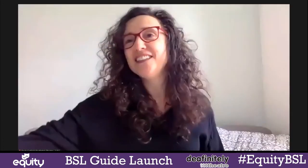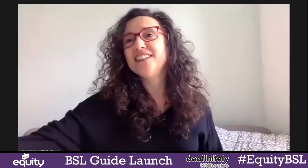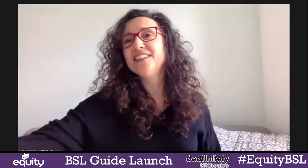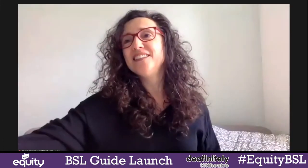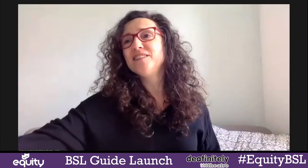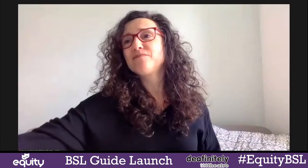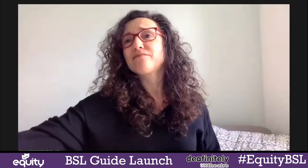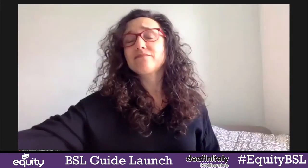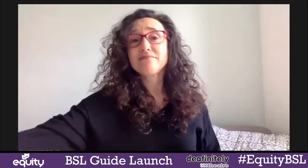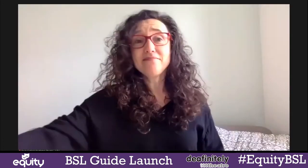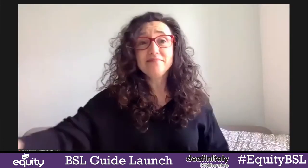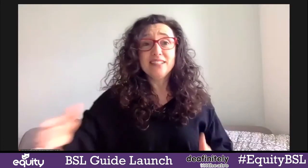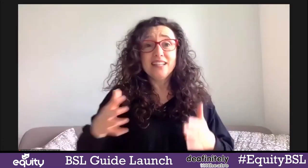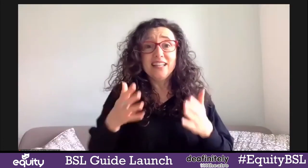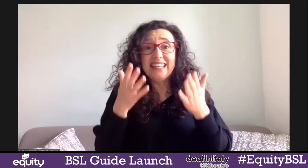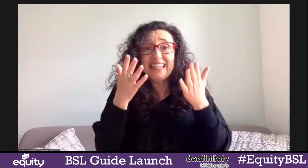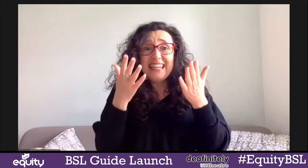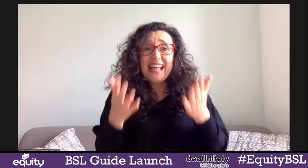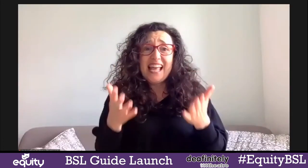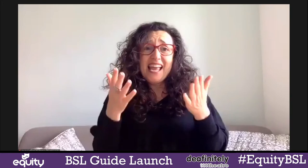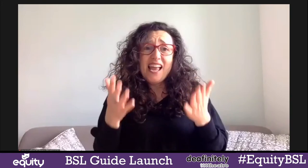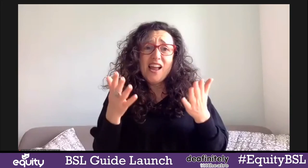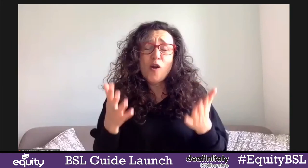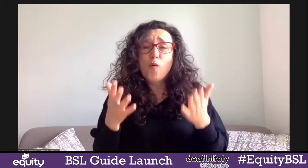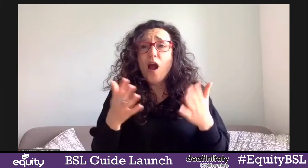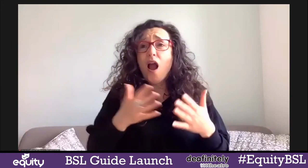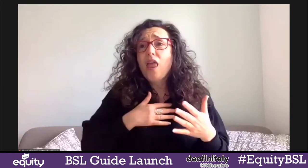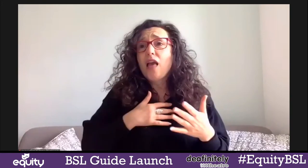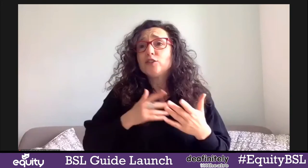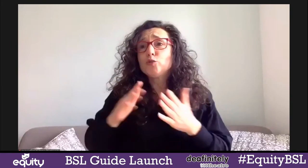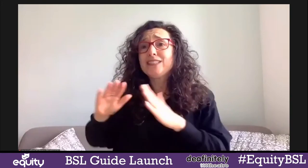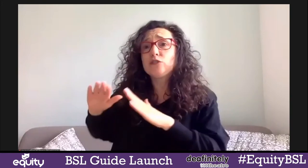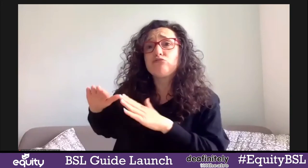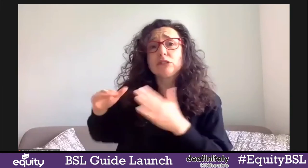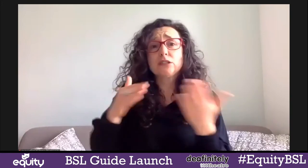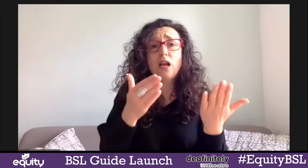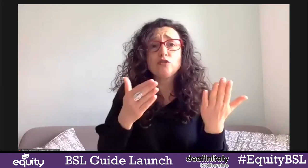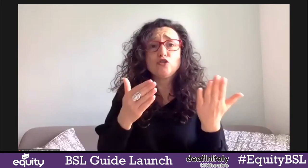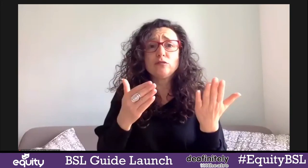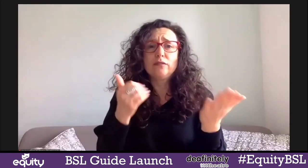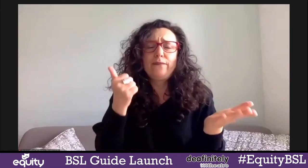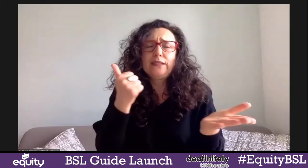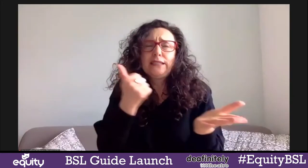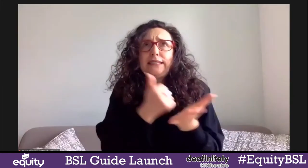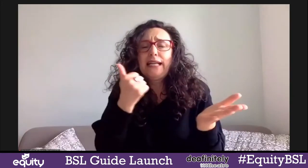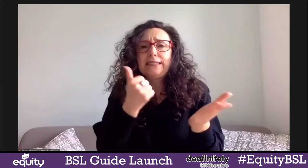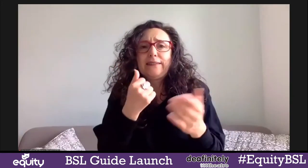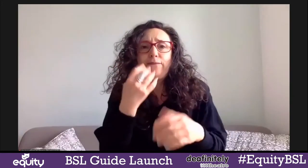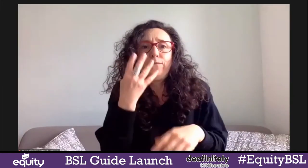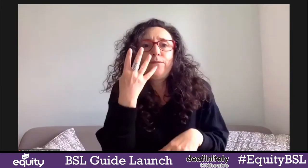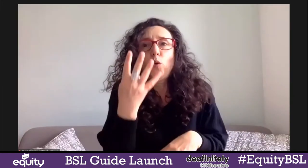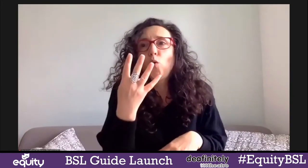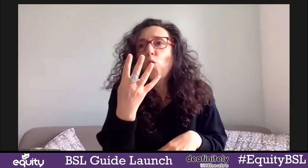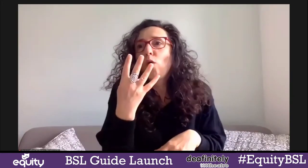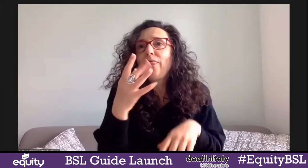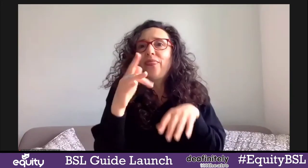you. Okay, so moving on now to the next part of this discussion, I would like